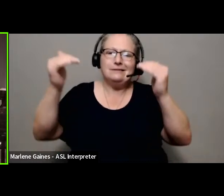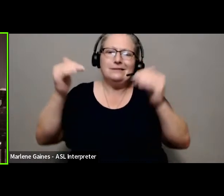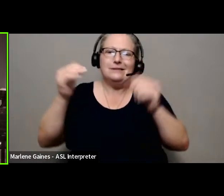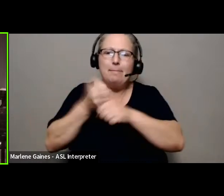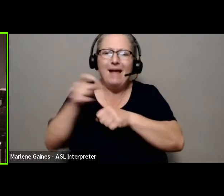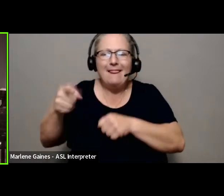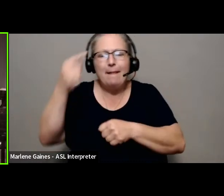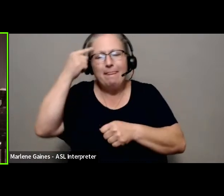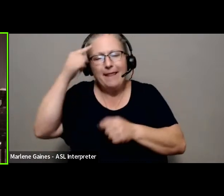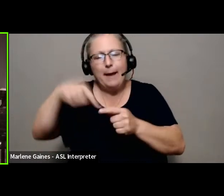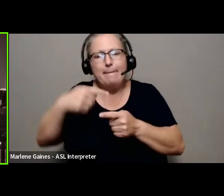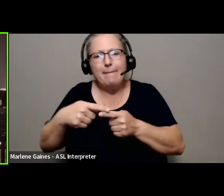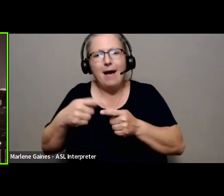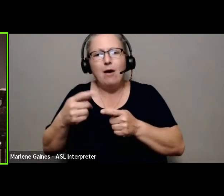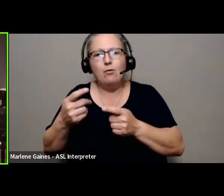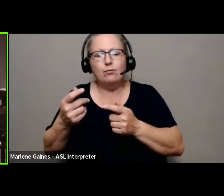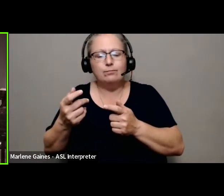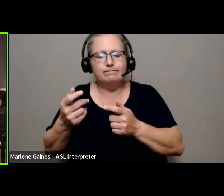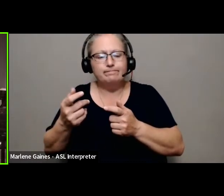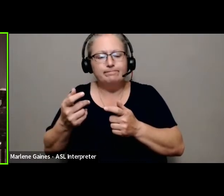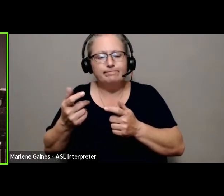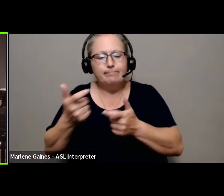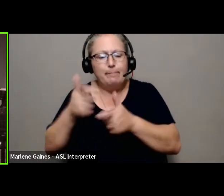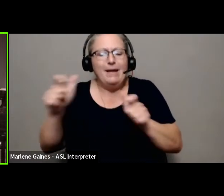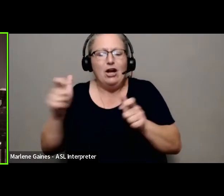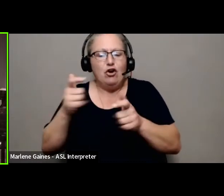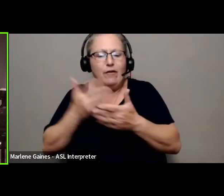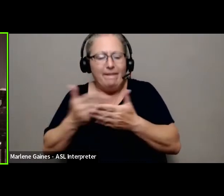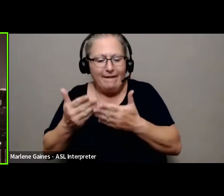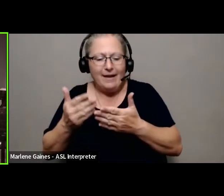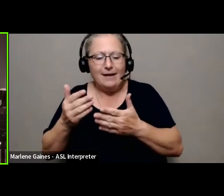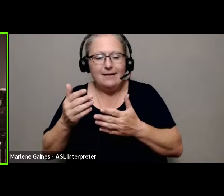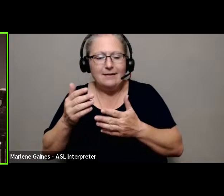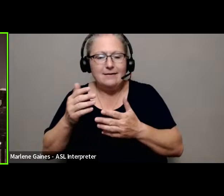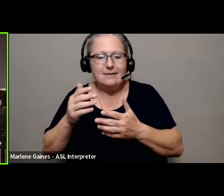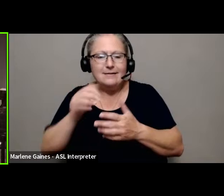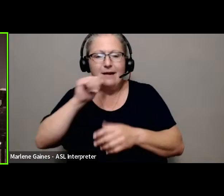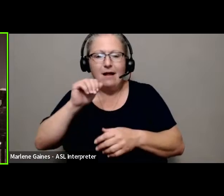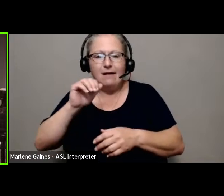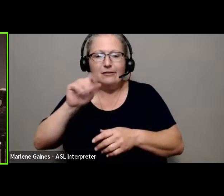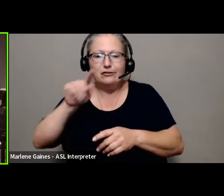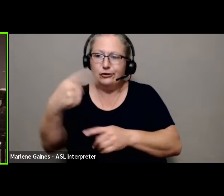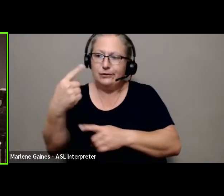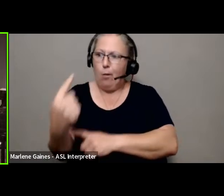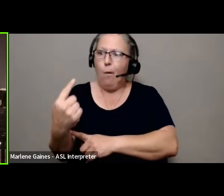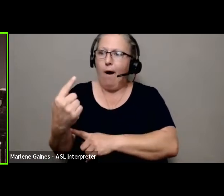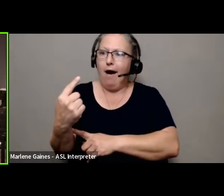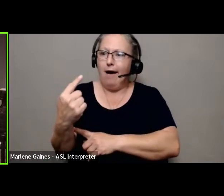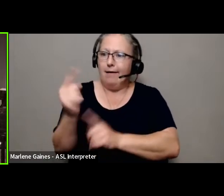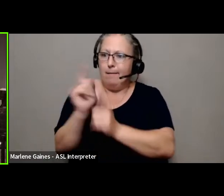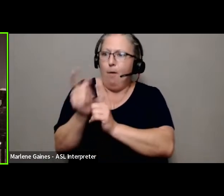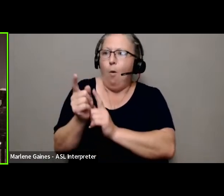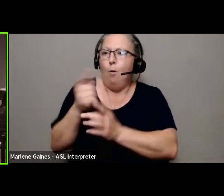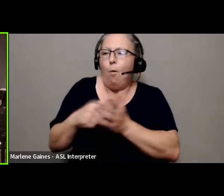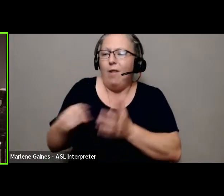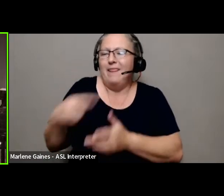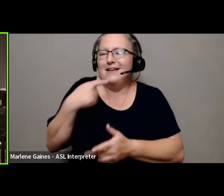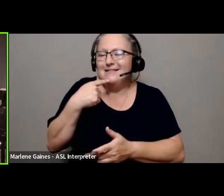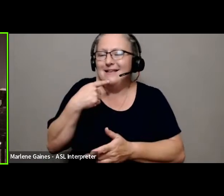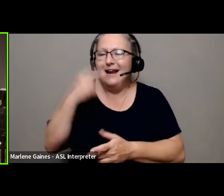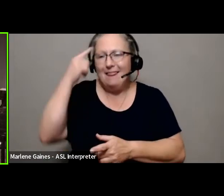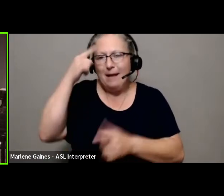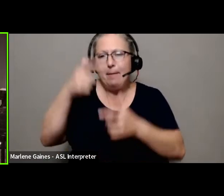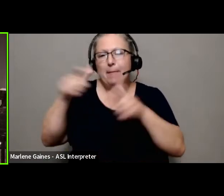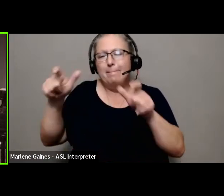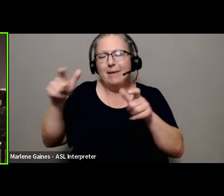think about just bigger things than just this one act that they said in one moment. So. Yeah,